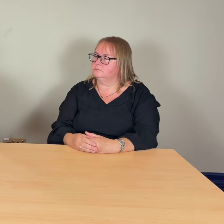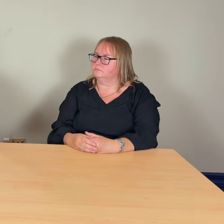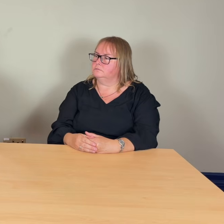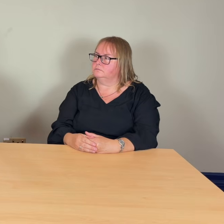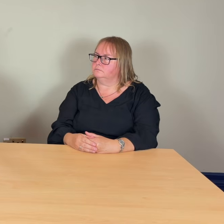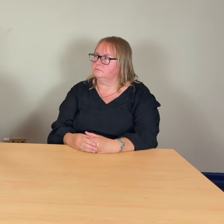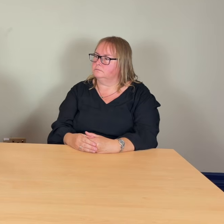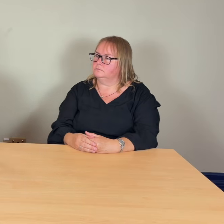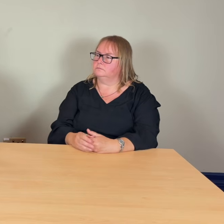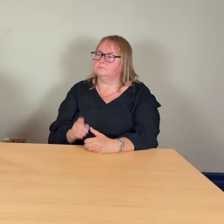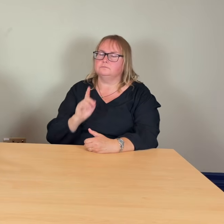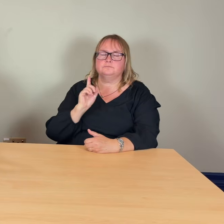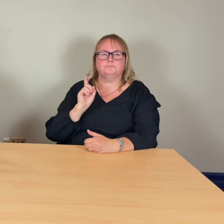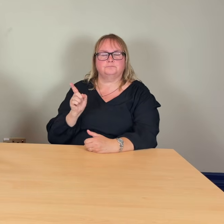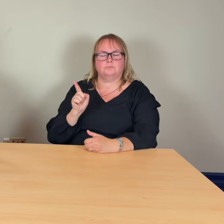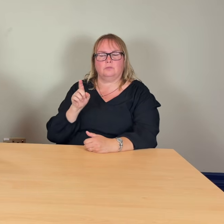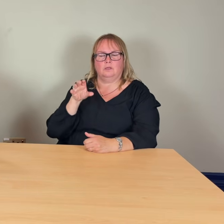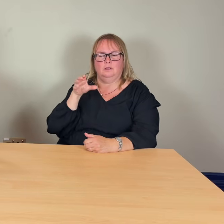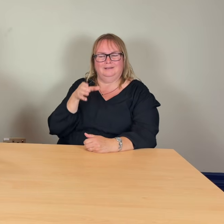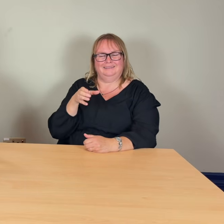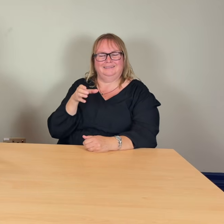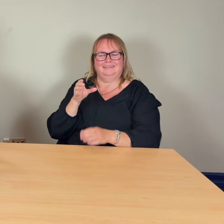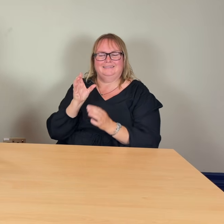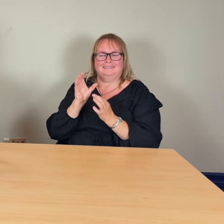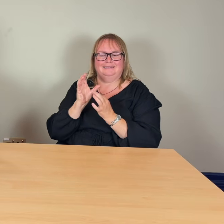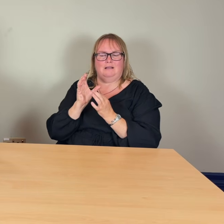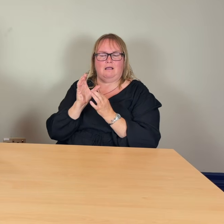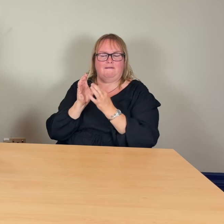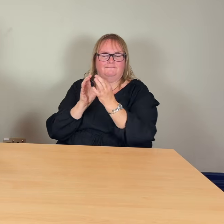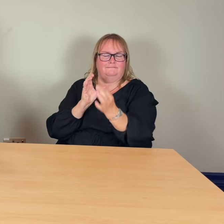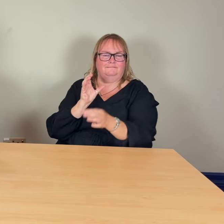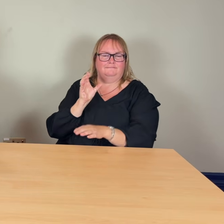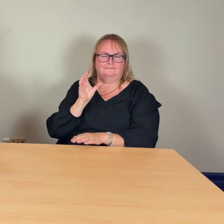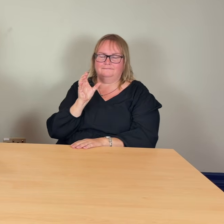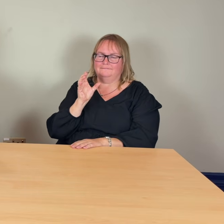Then I can take the sticky back off the bottom of this lamp